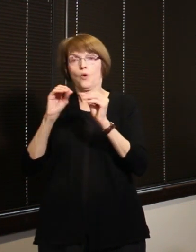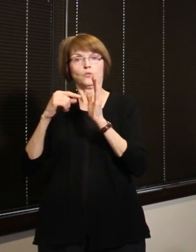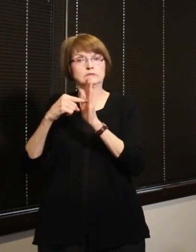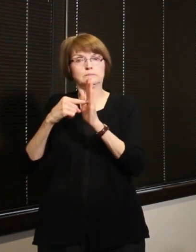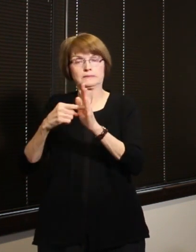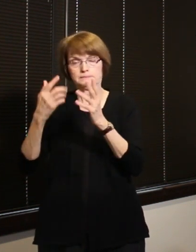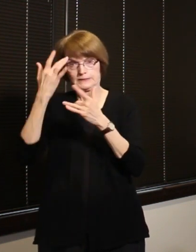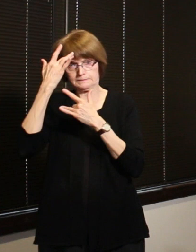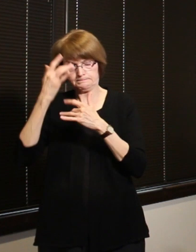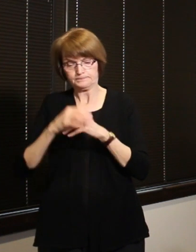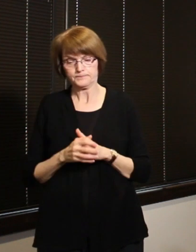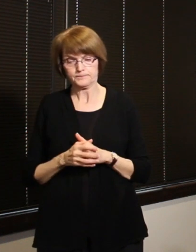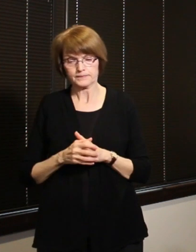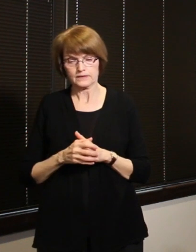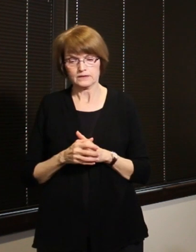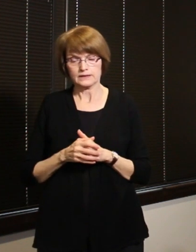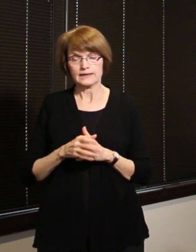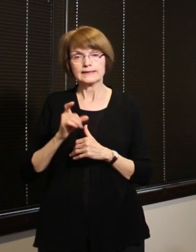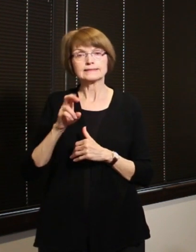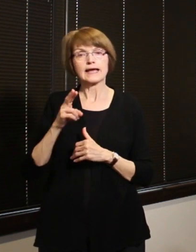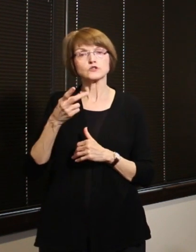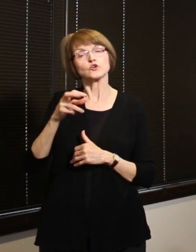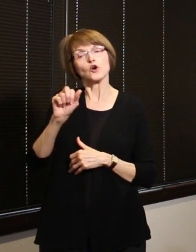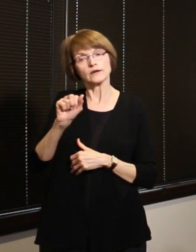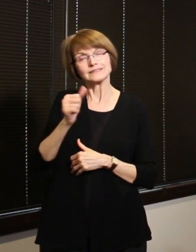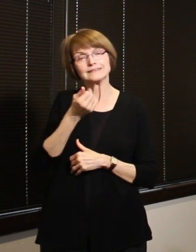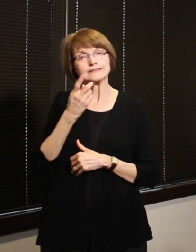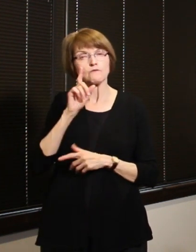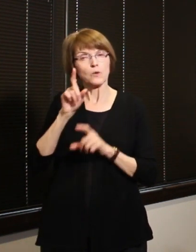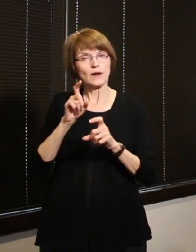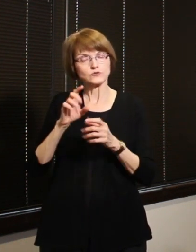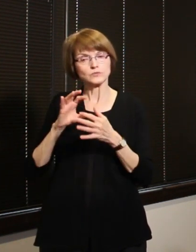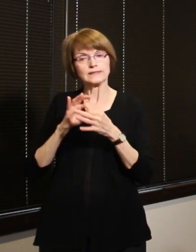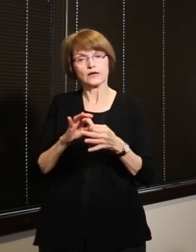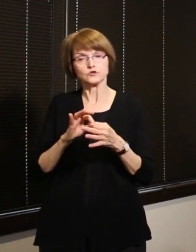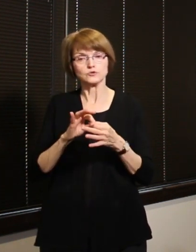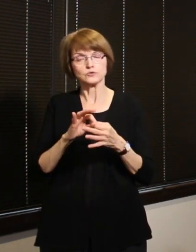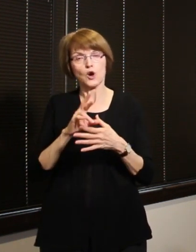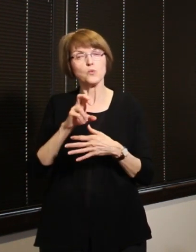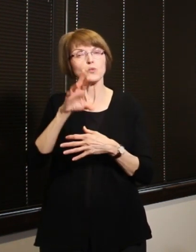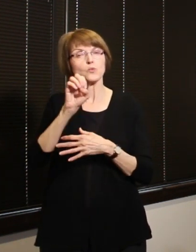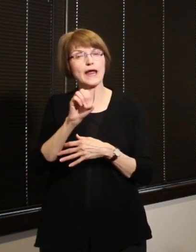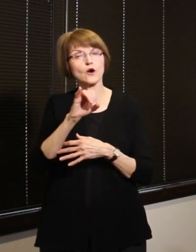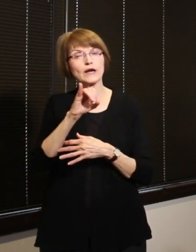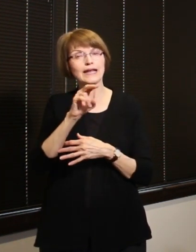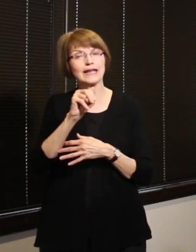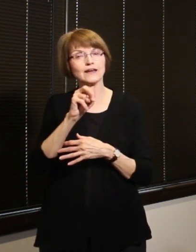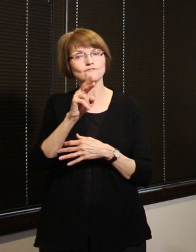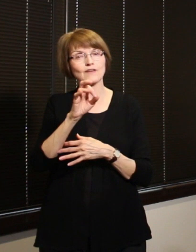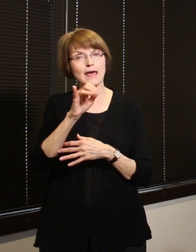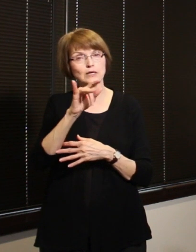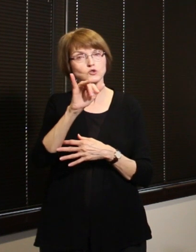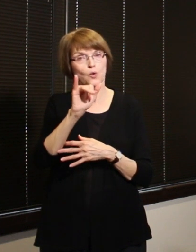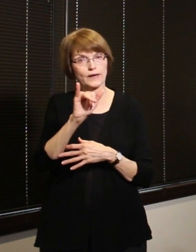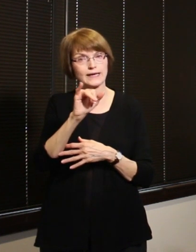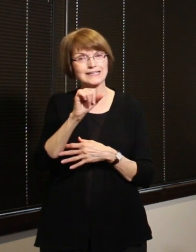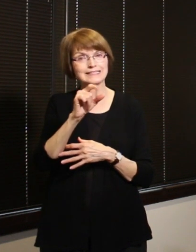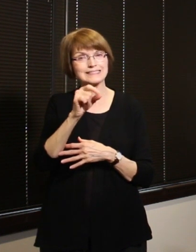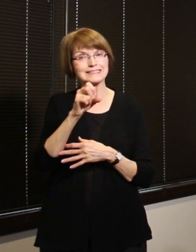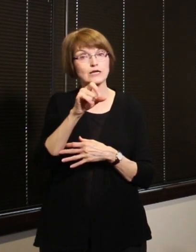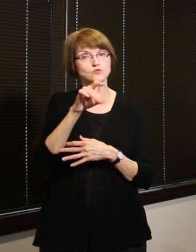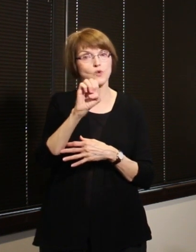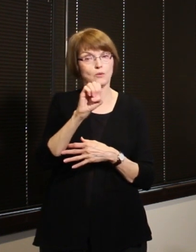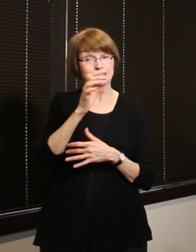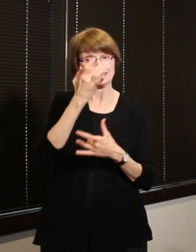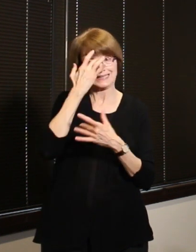Dr. Garza, we've also received several questions today about reports of a rare inflammatory syndrome impacting